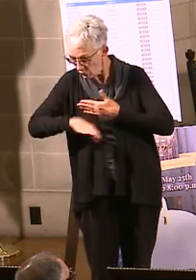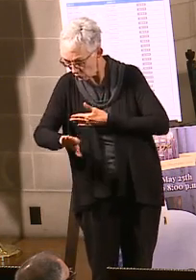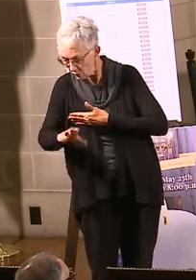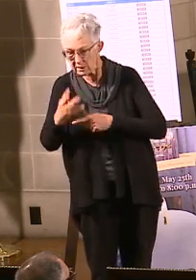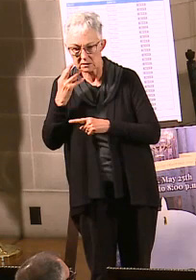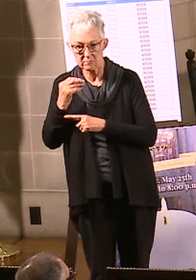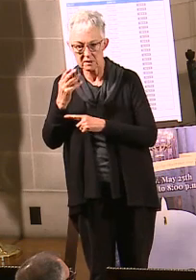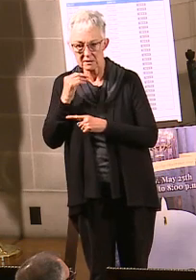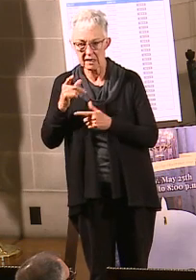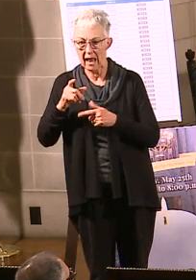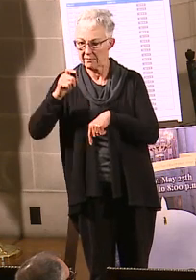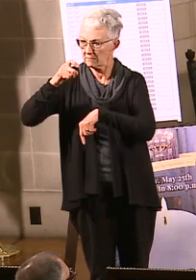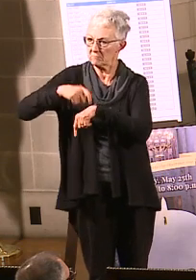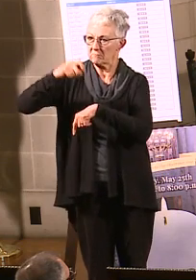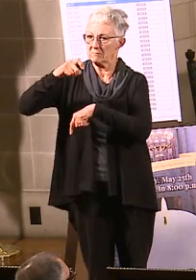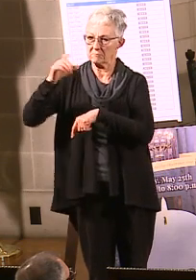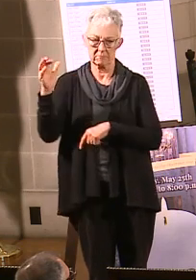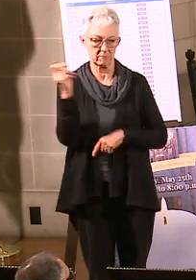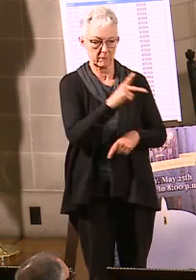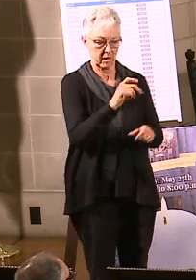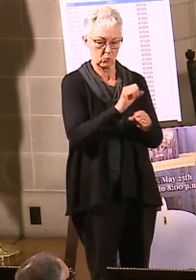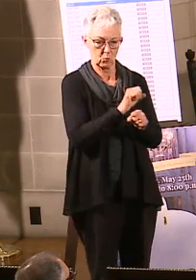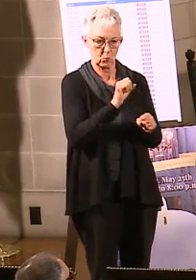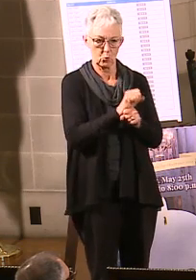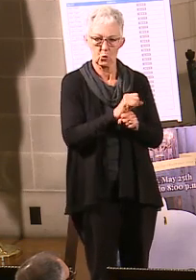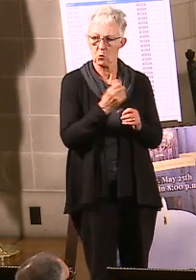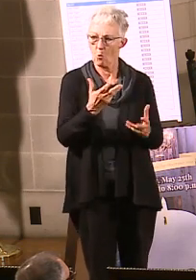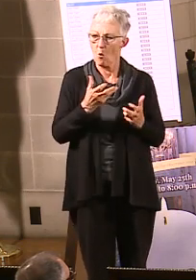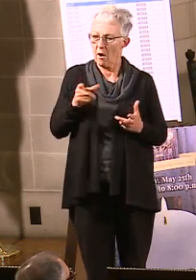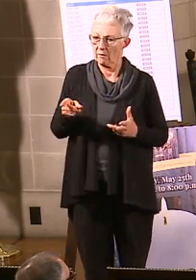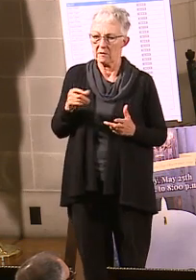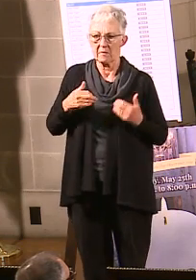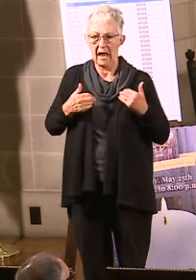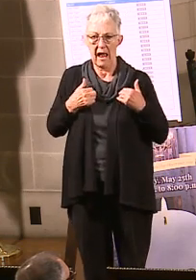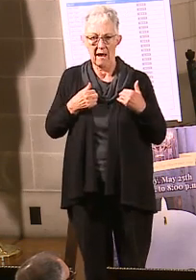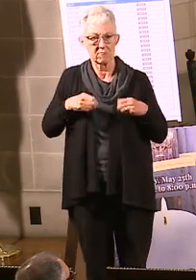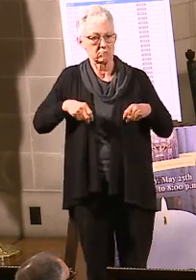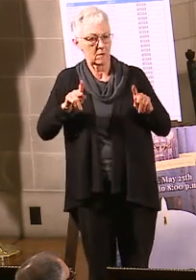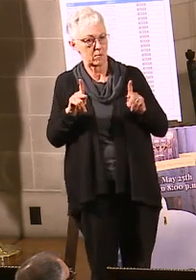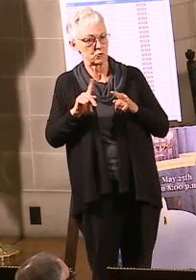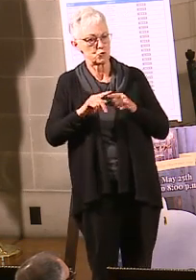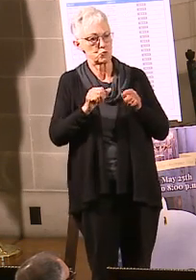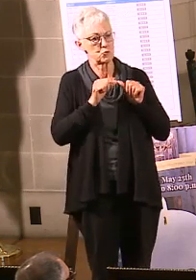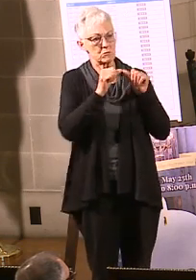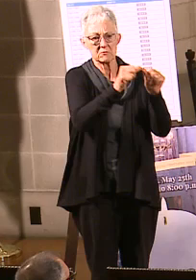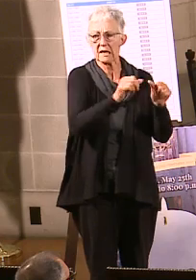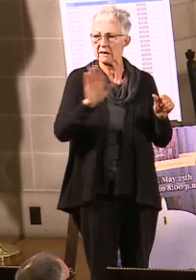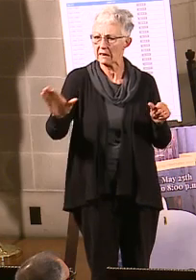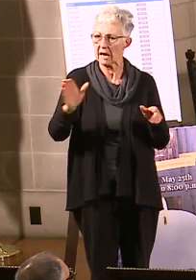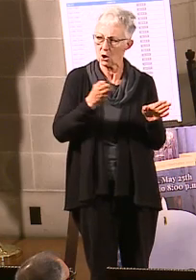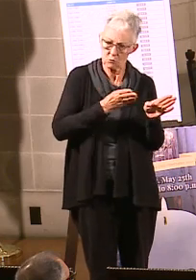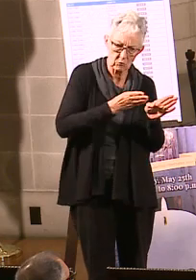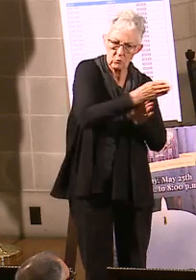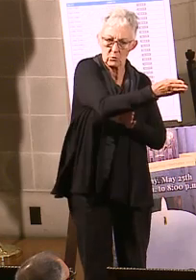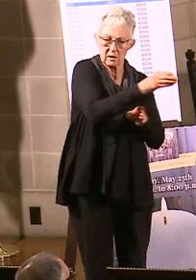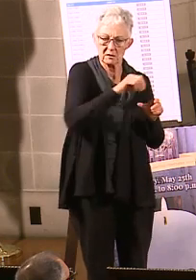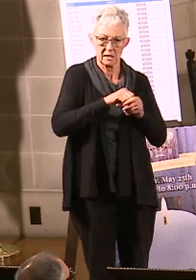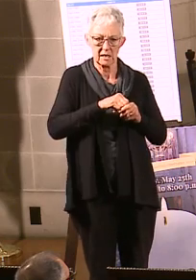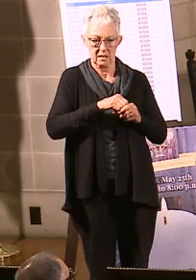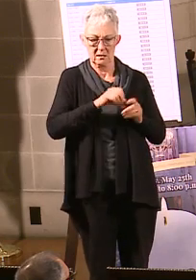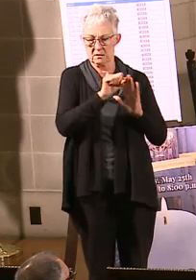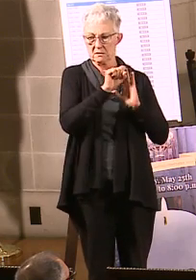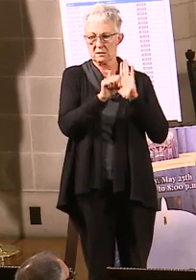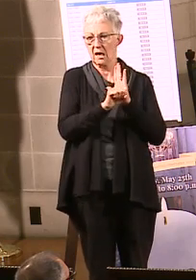their return to work experience, so that they can continue their careers in public service with the support of the